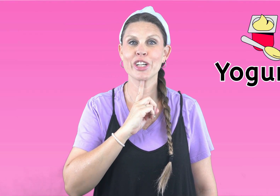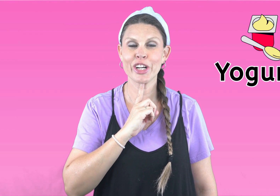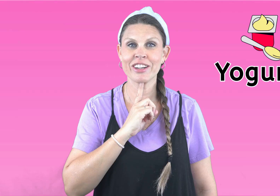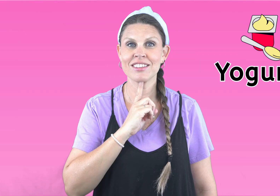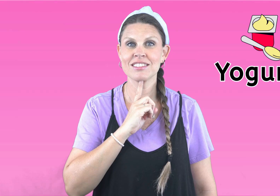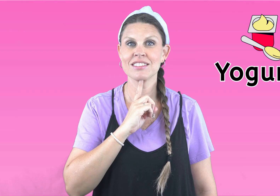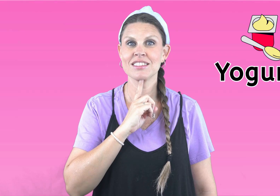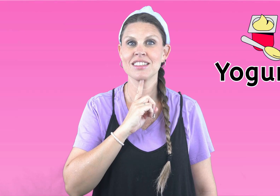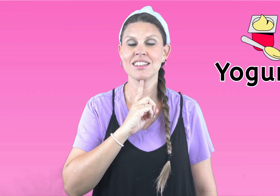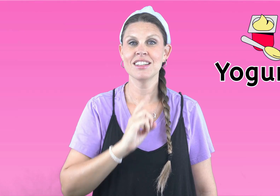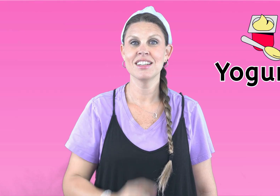yogurt,